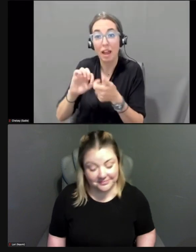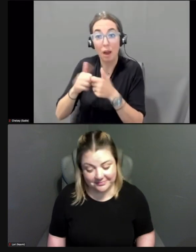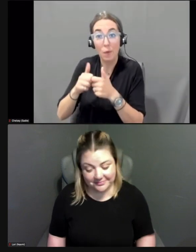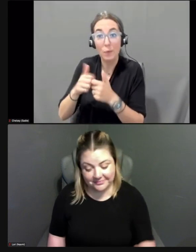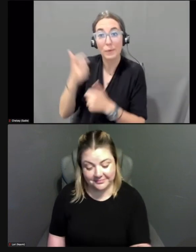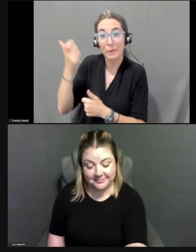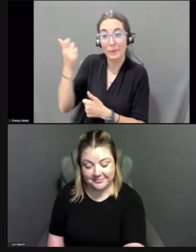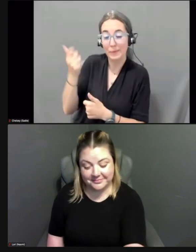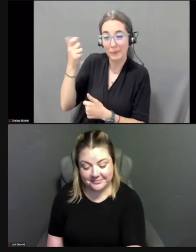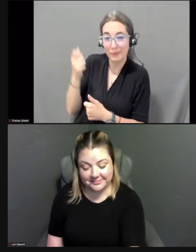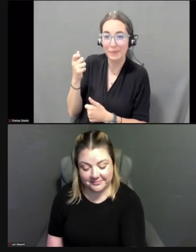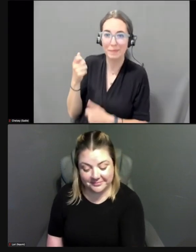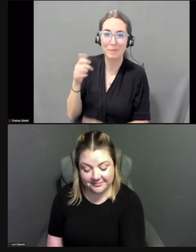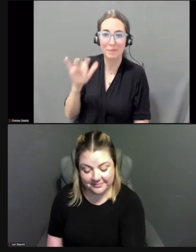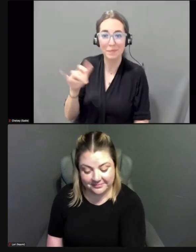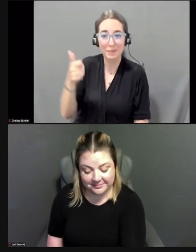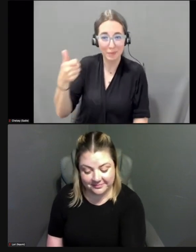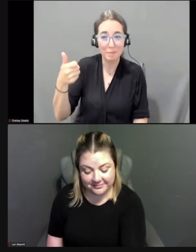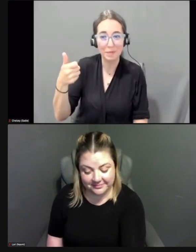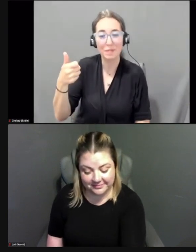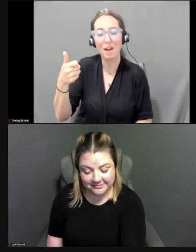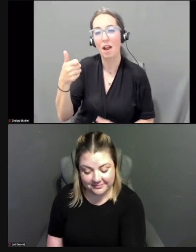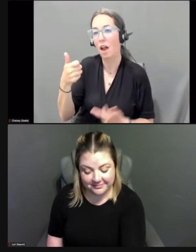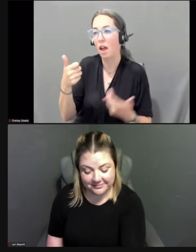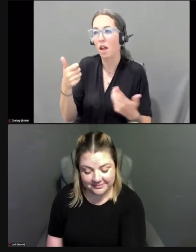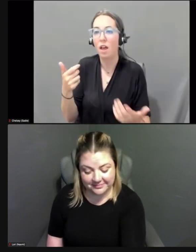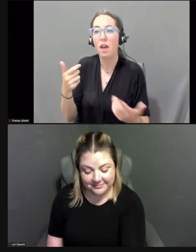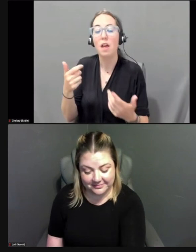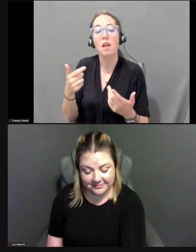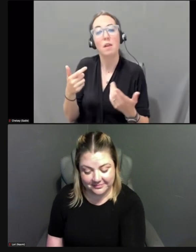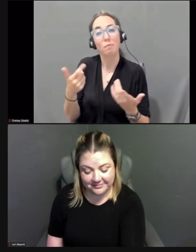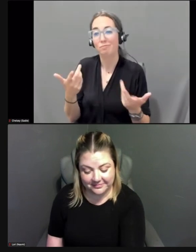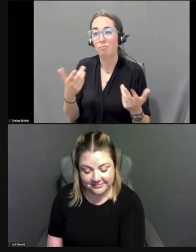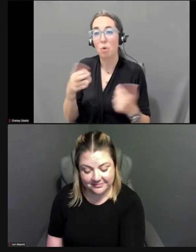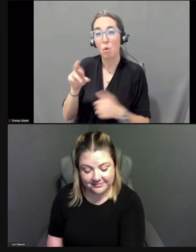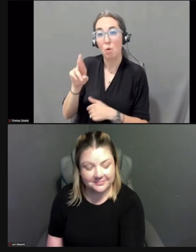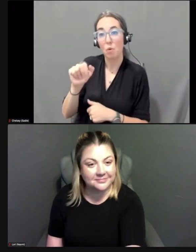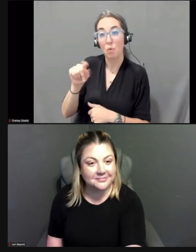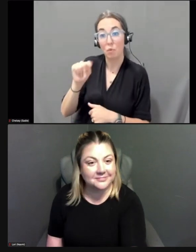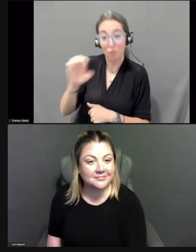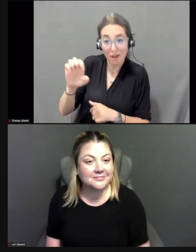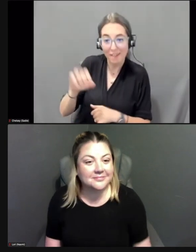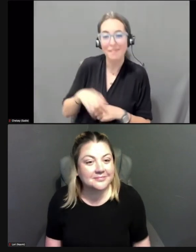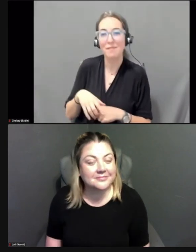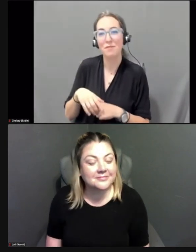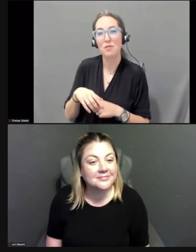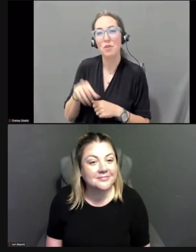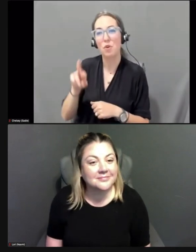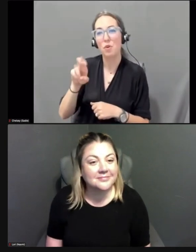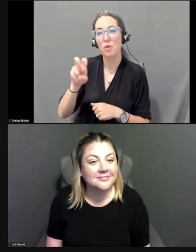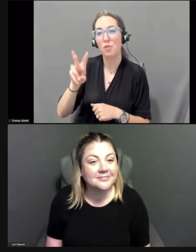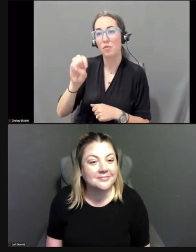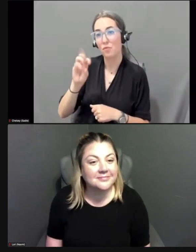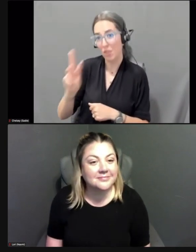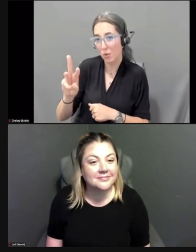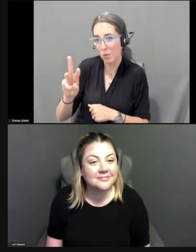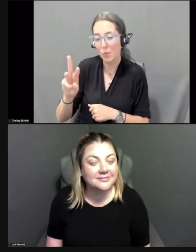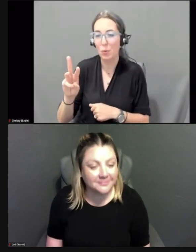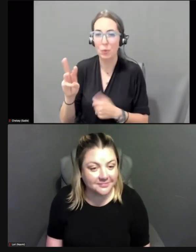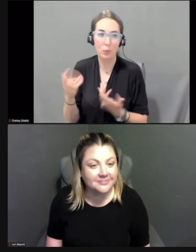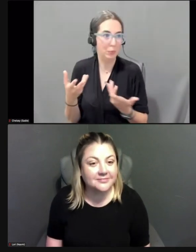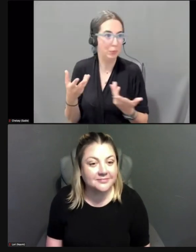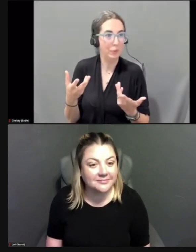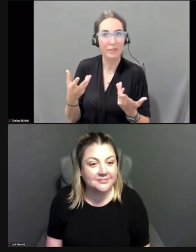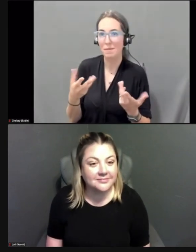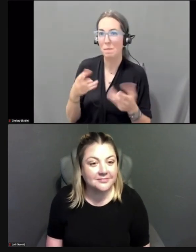and reviewing to help us reach more people. And we recently started a new Instagram account just